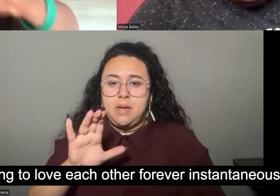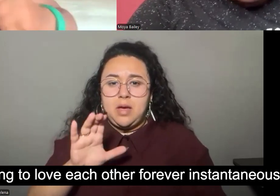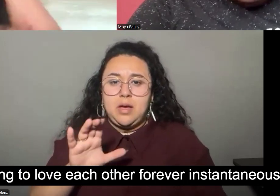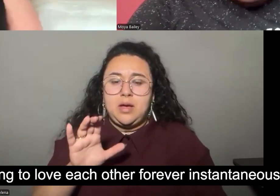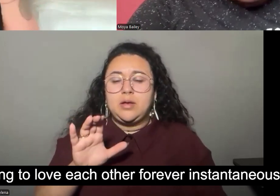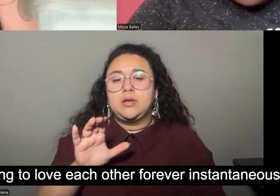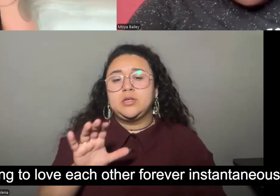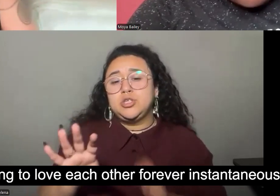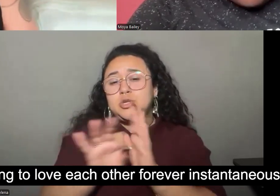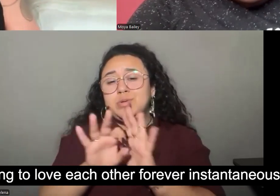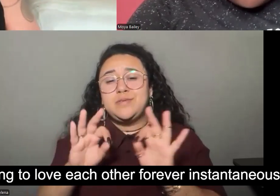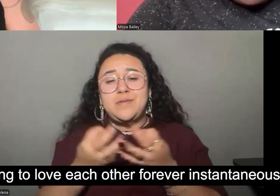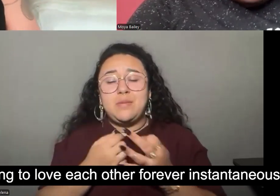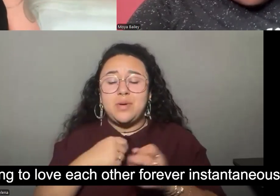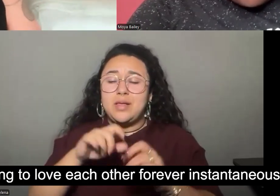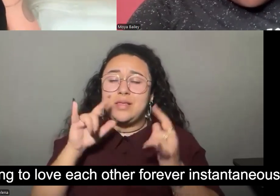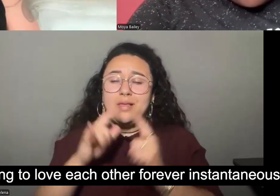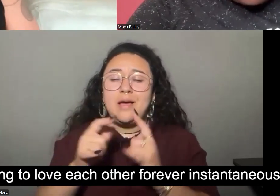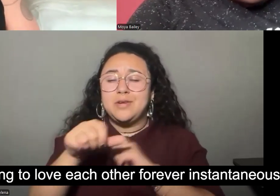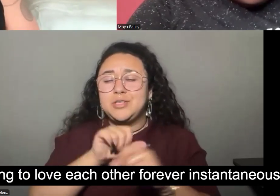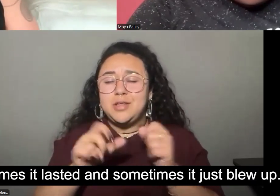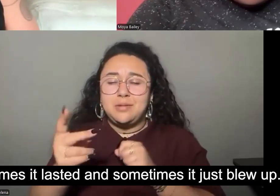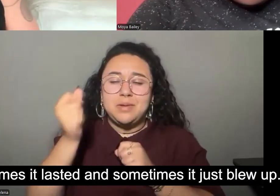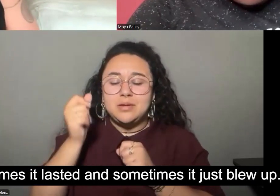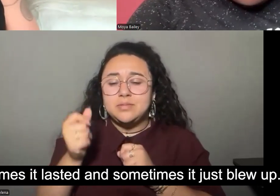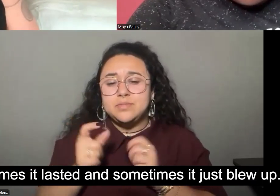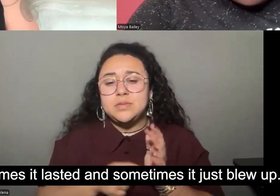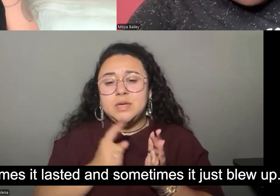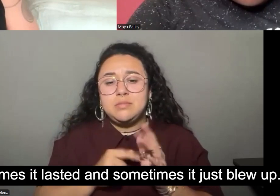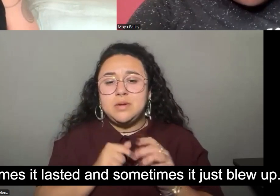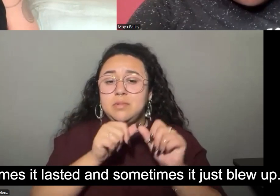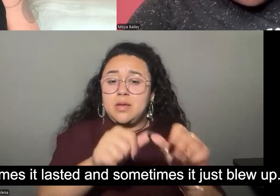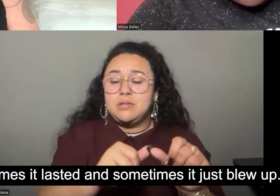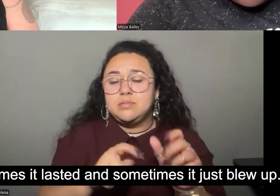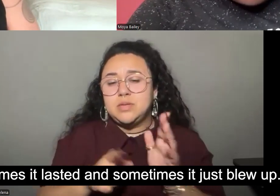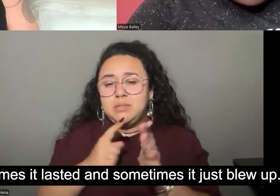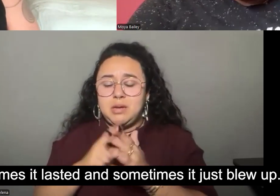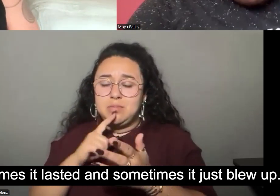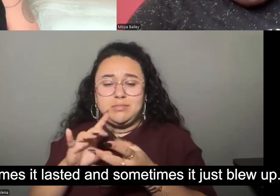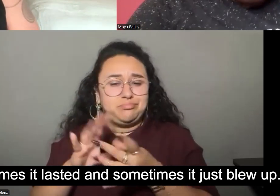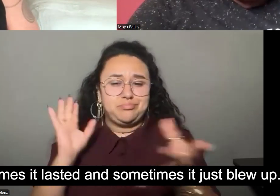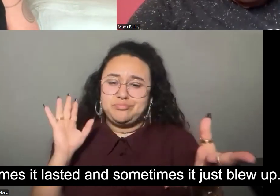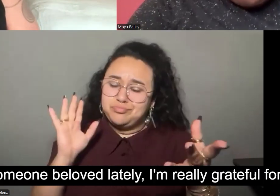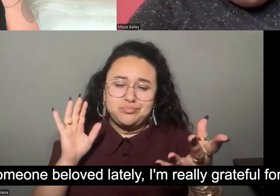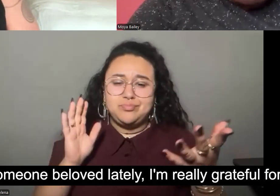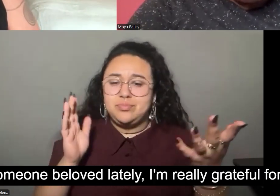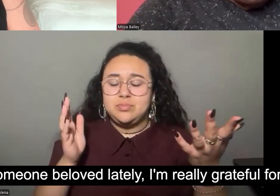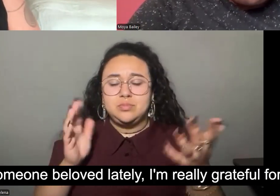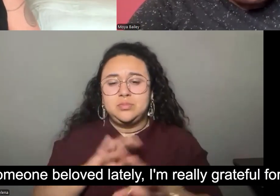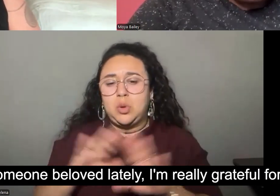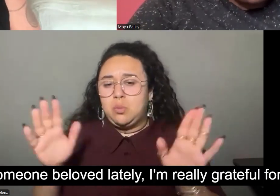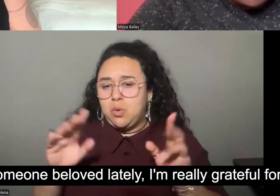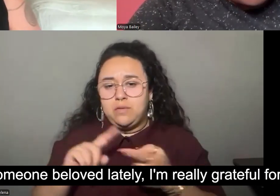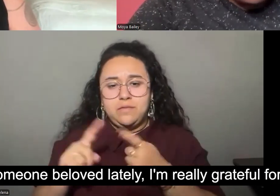forever, instantaneously. That sometimes lasted and sometimes it just blew up. So this has been real. I